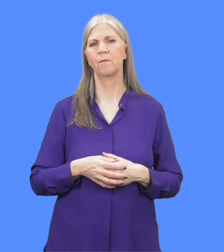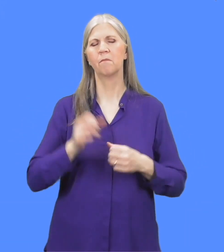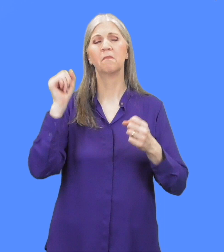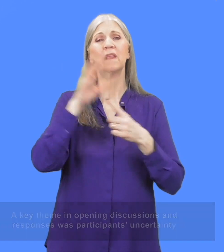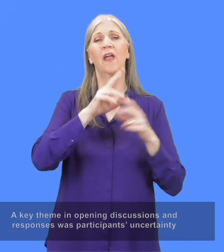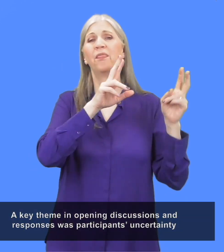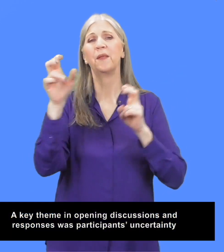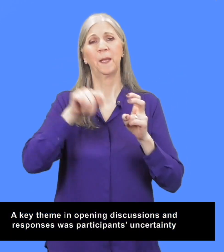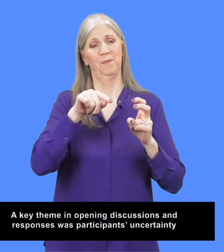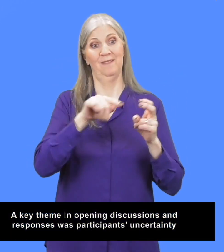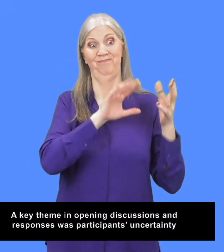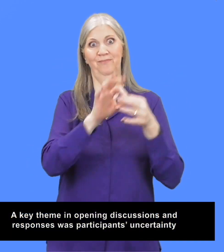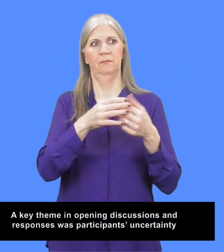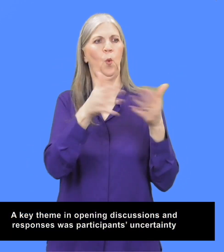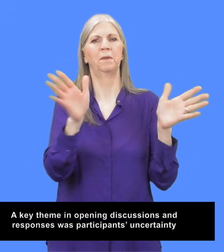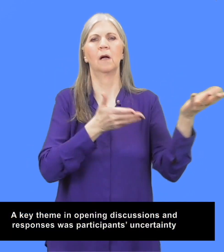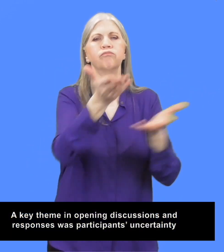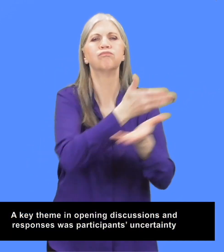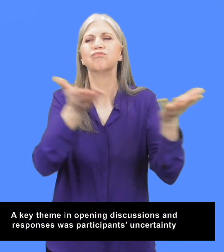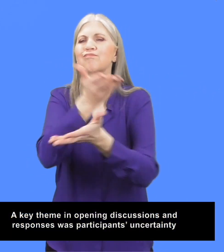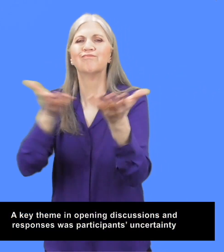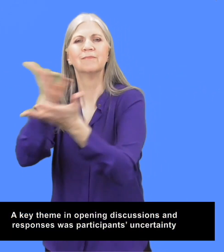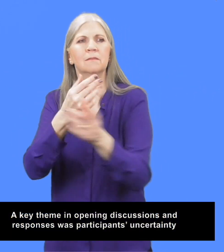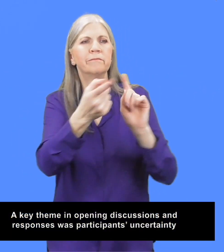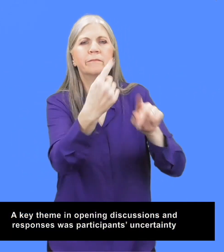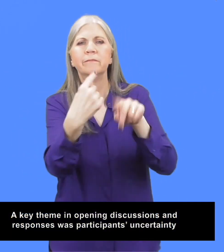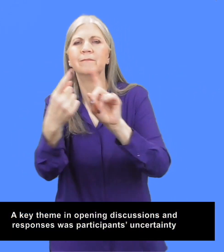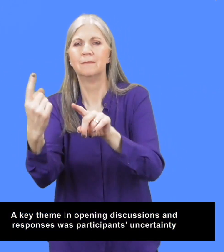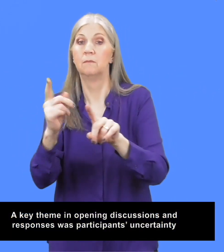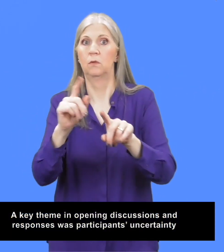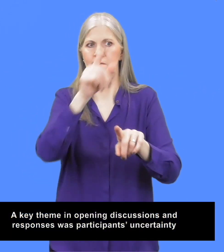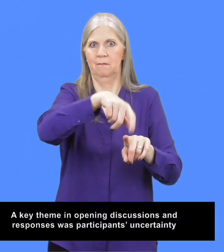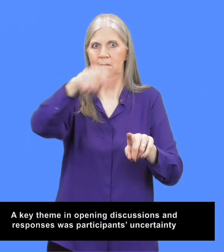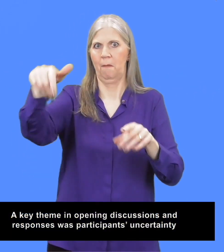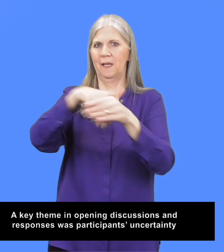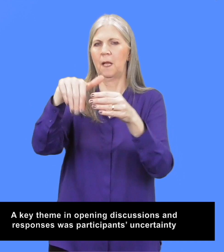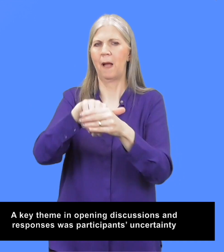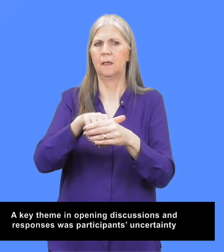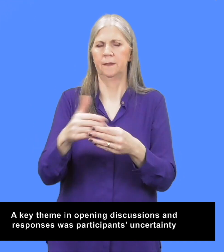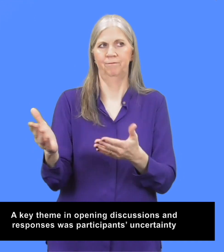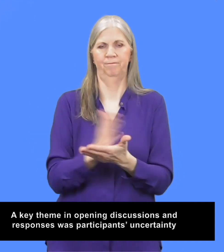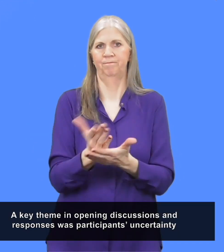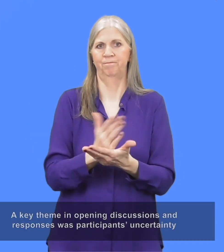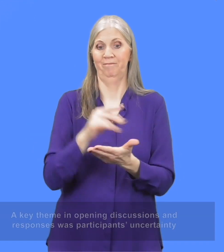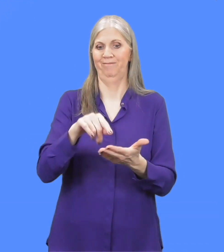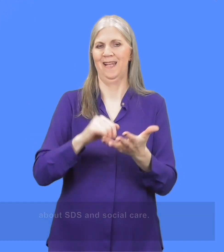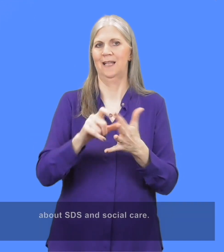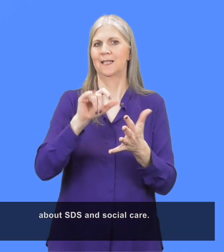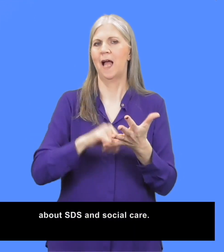A key theme in opening discussions and responses was participants' uncertainty about SDS and